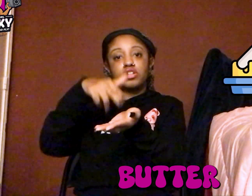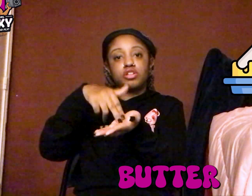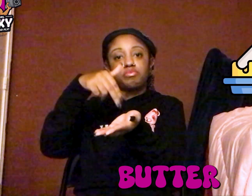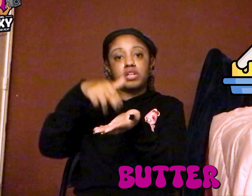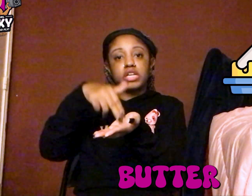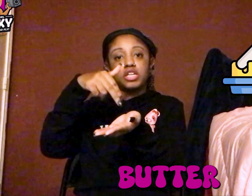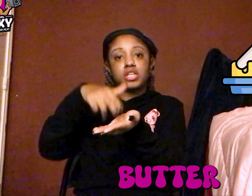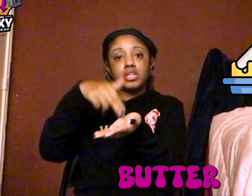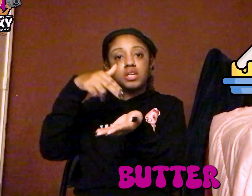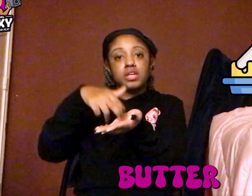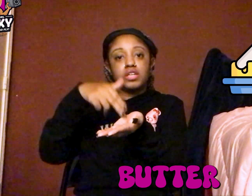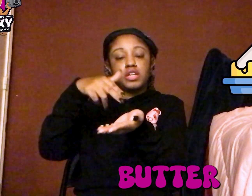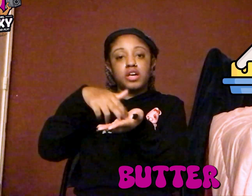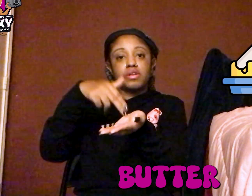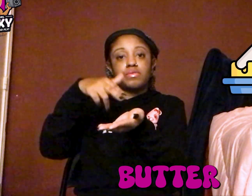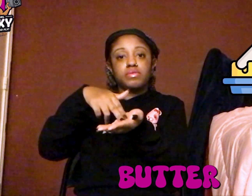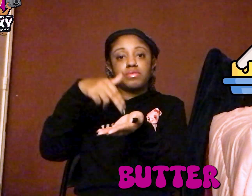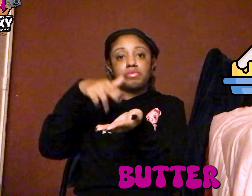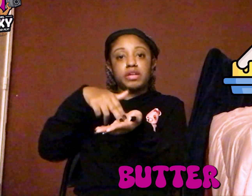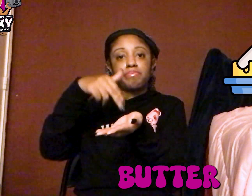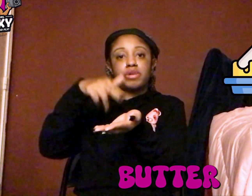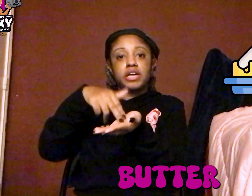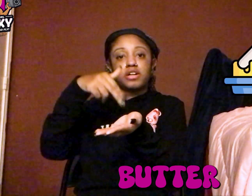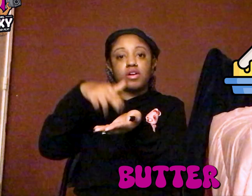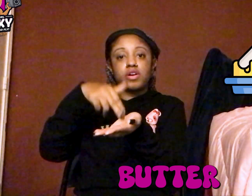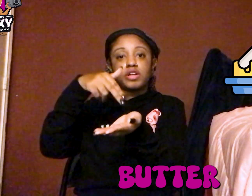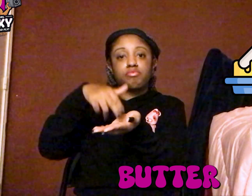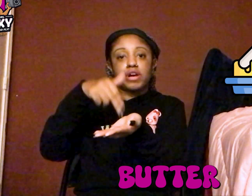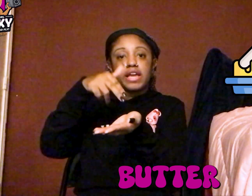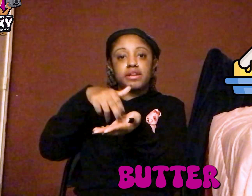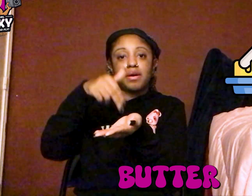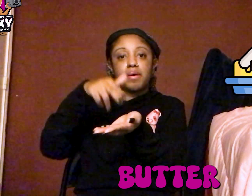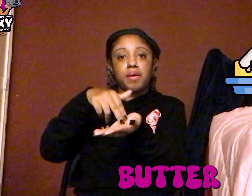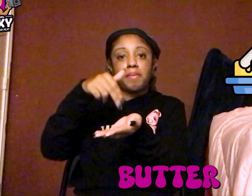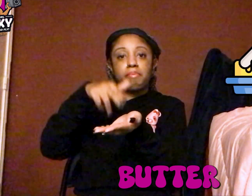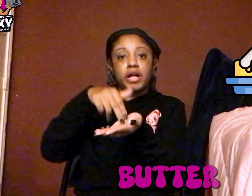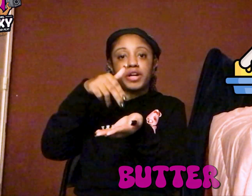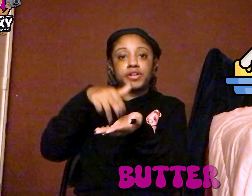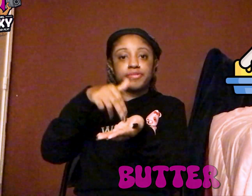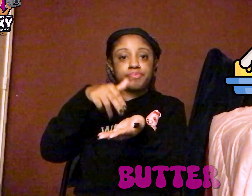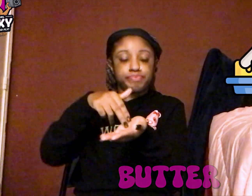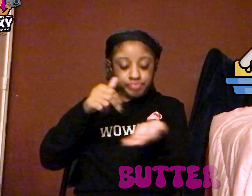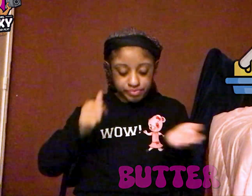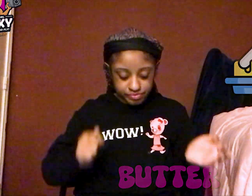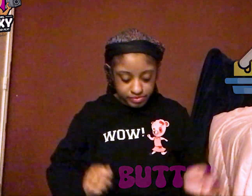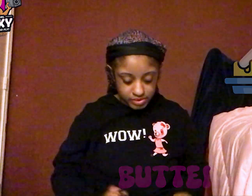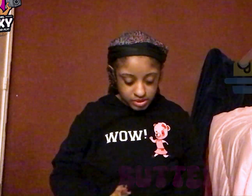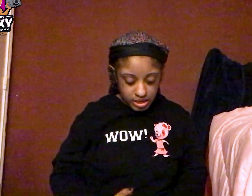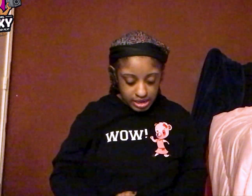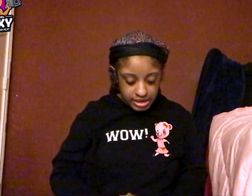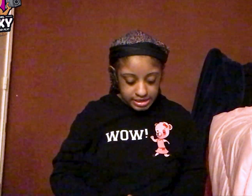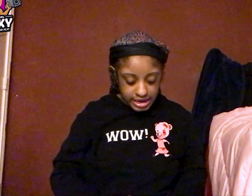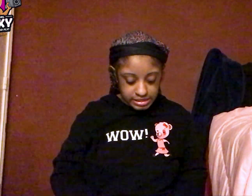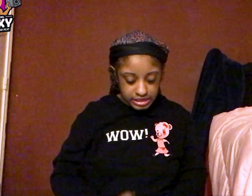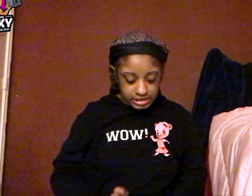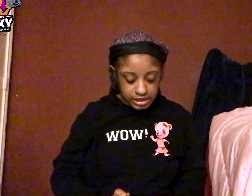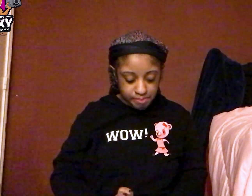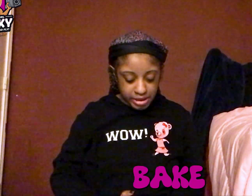You're putting, you know, putting butter on your bread. Butter. Next is